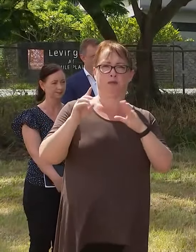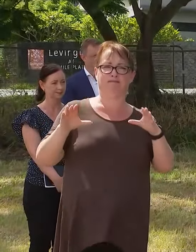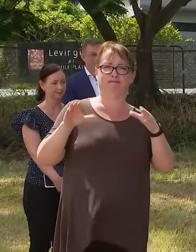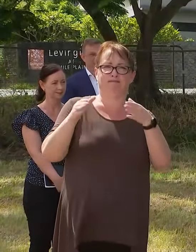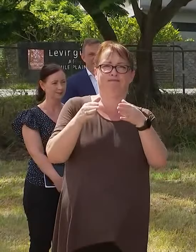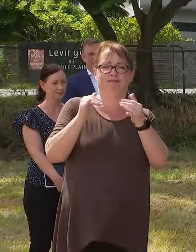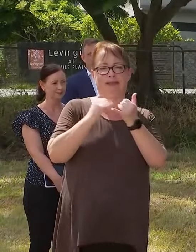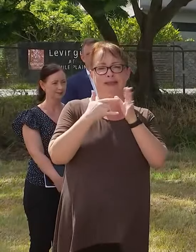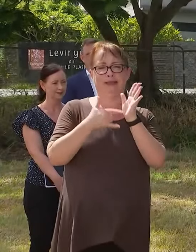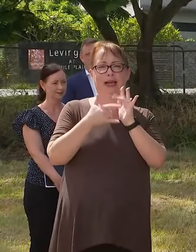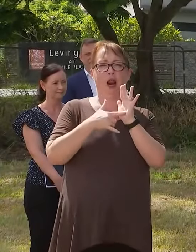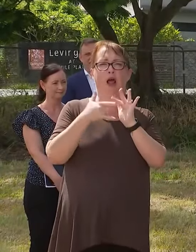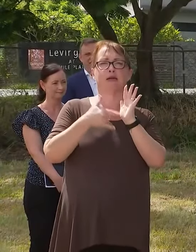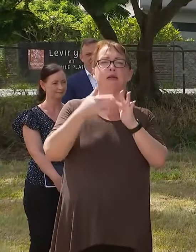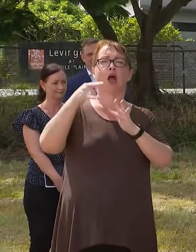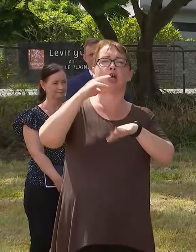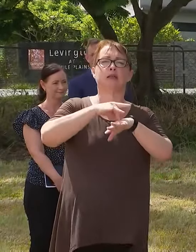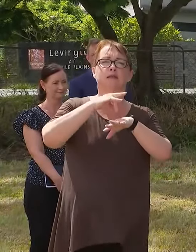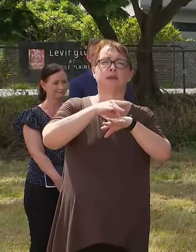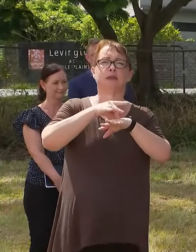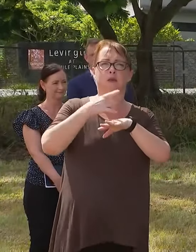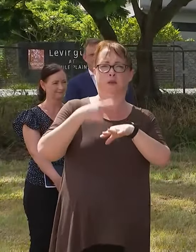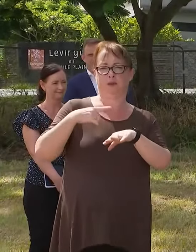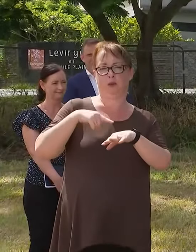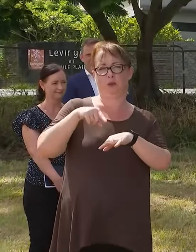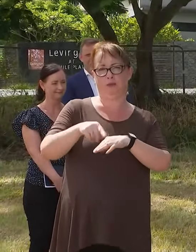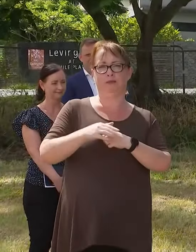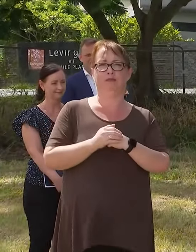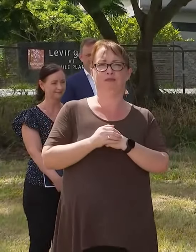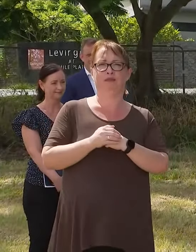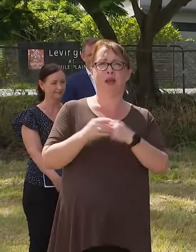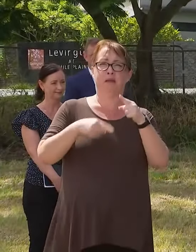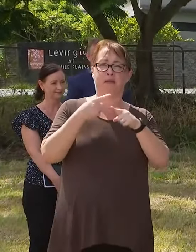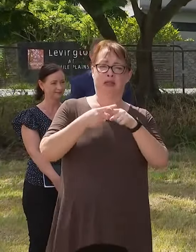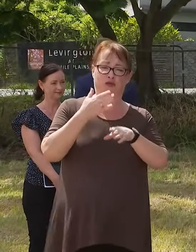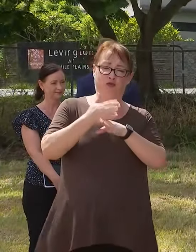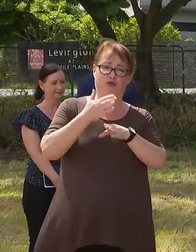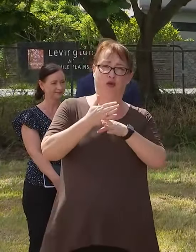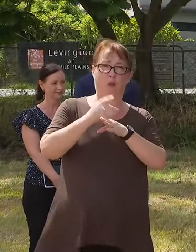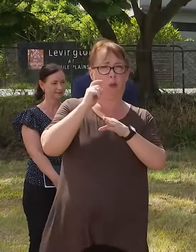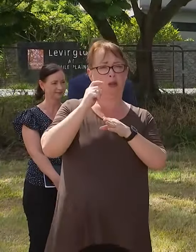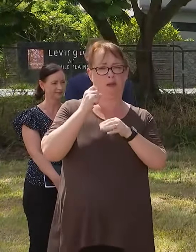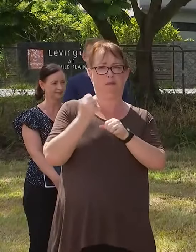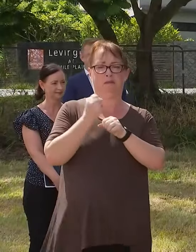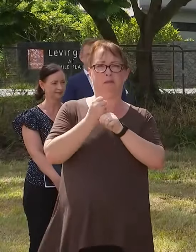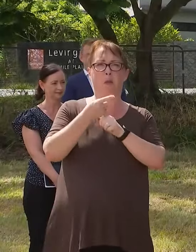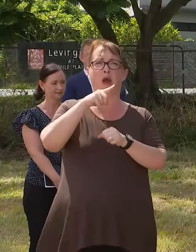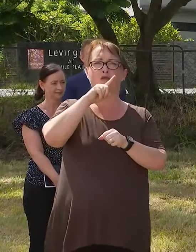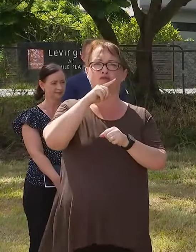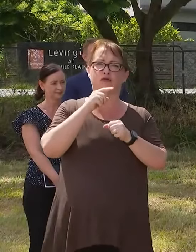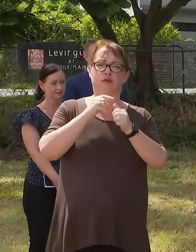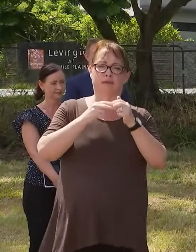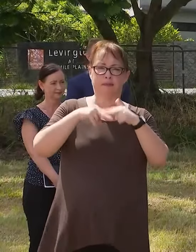about. Of course, the 100 construction jobs that this project will support